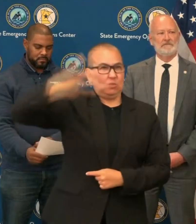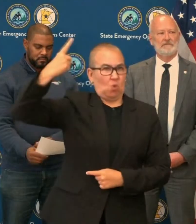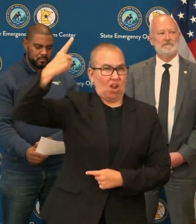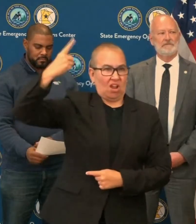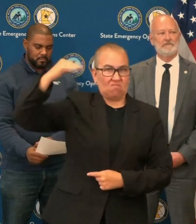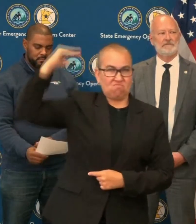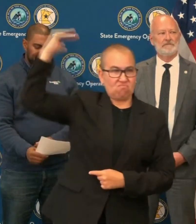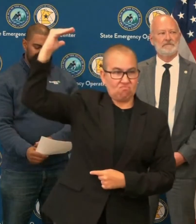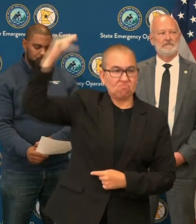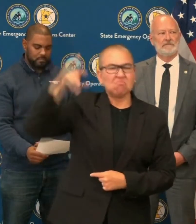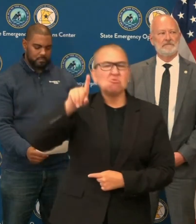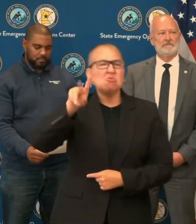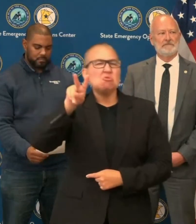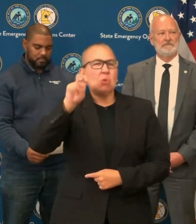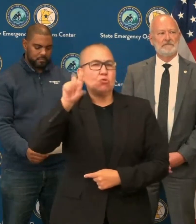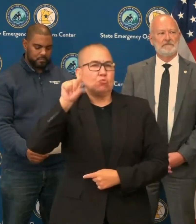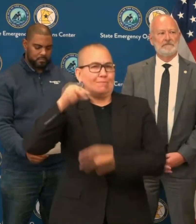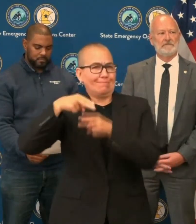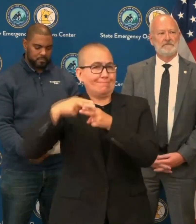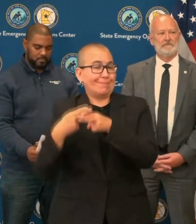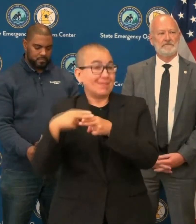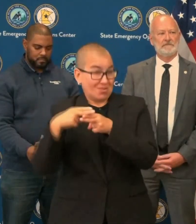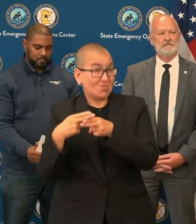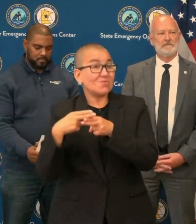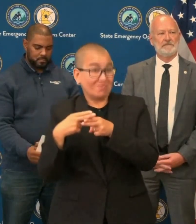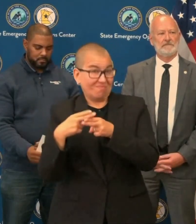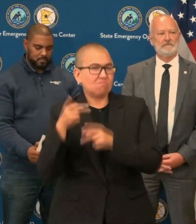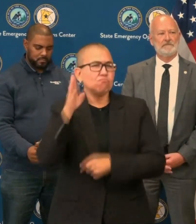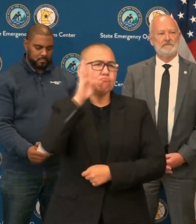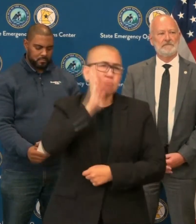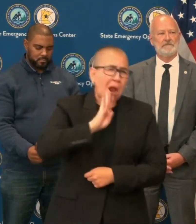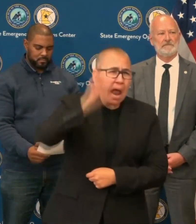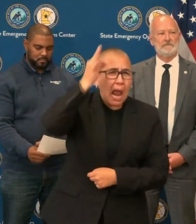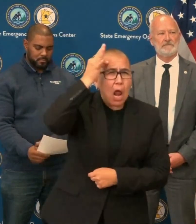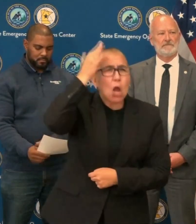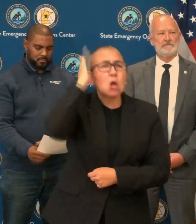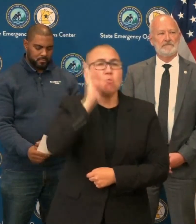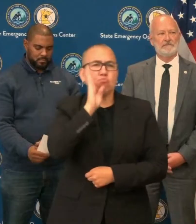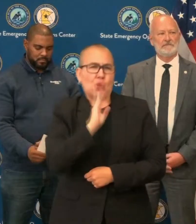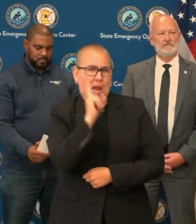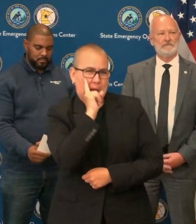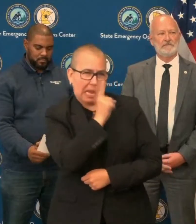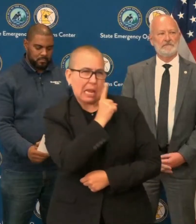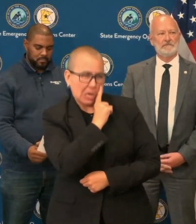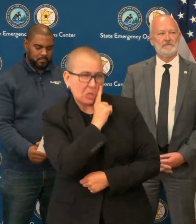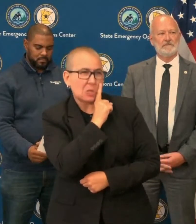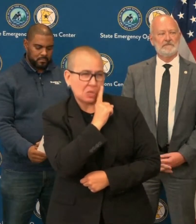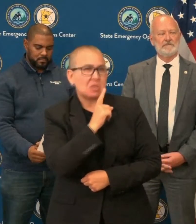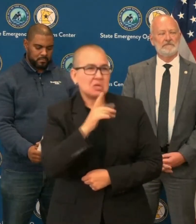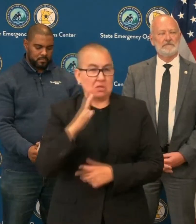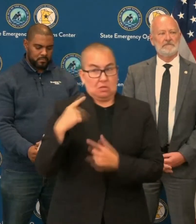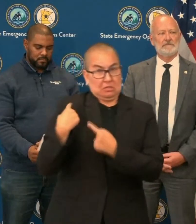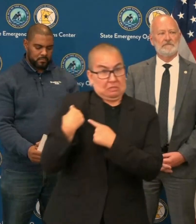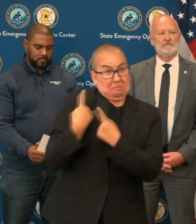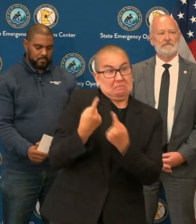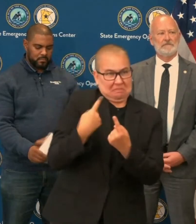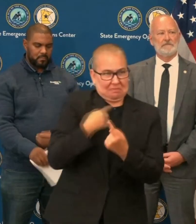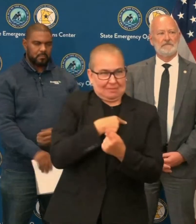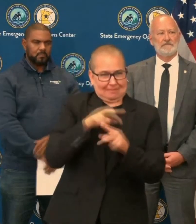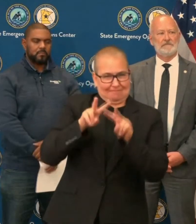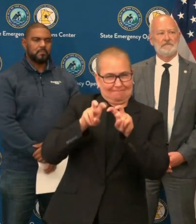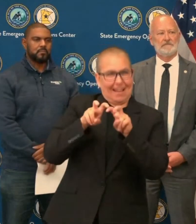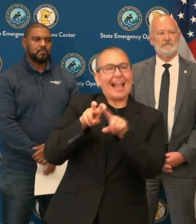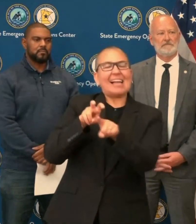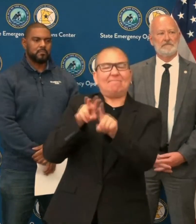and brown eyes. I know this name has been reported in the media so far, and we are confirming as a person of interest that we are looking